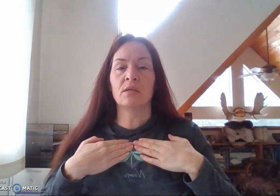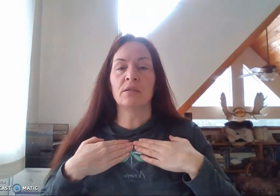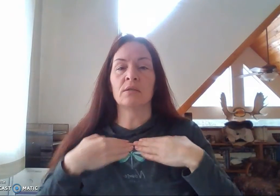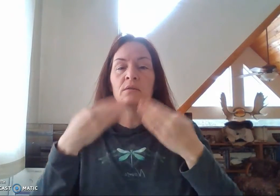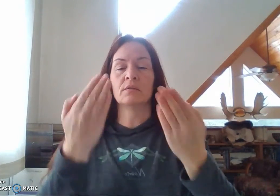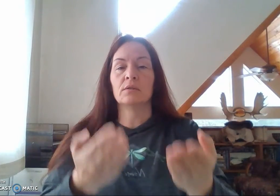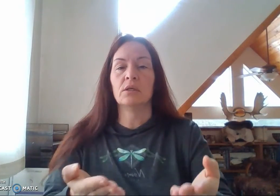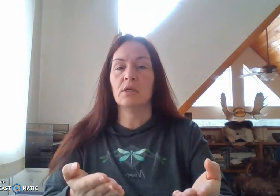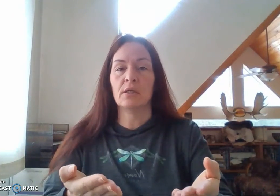diddle diddle,